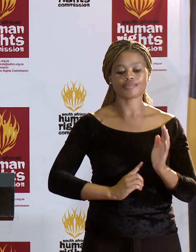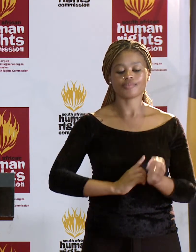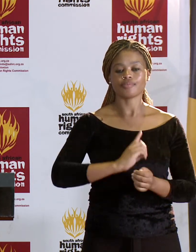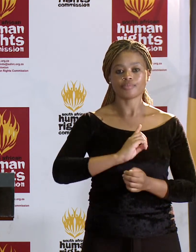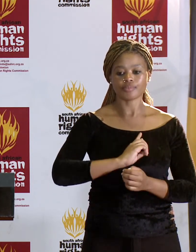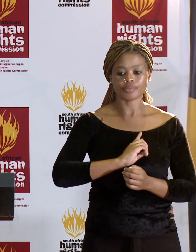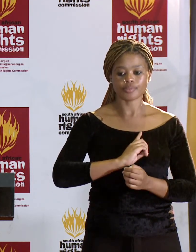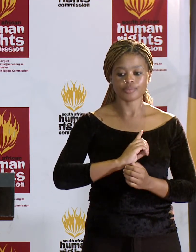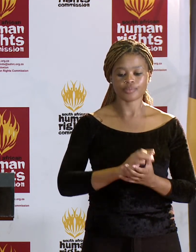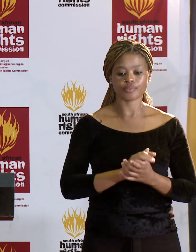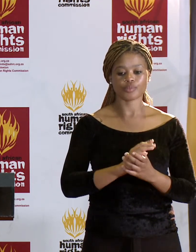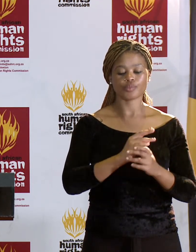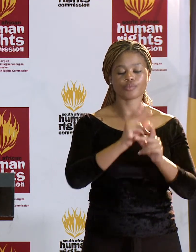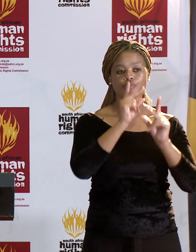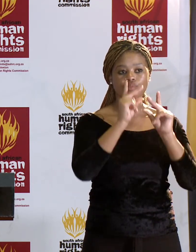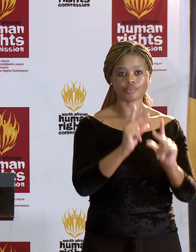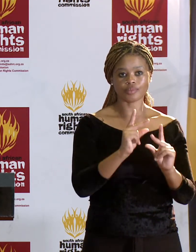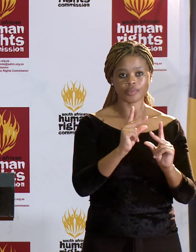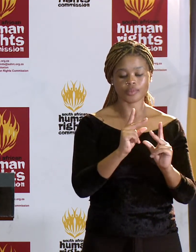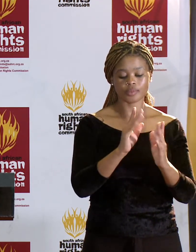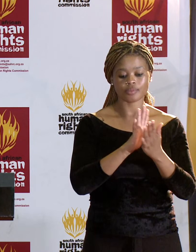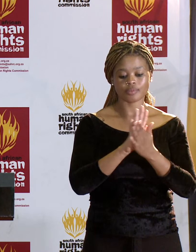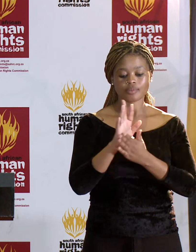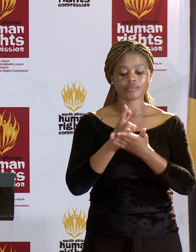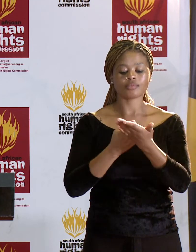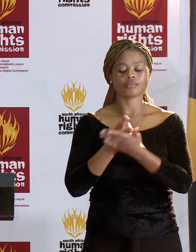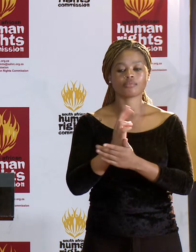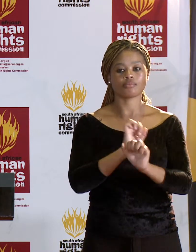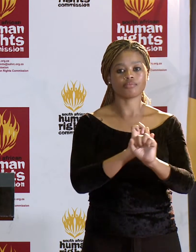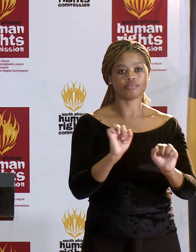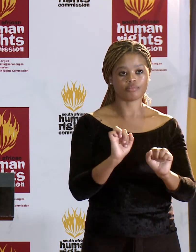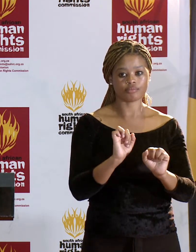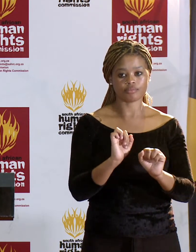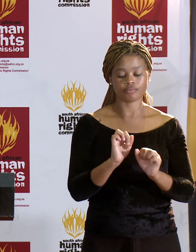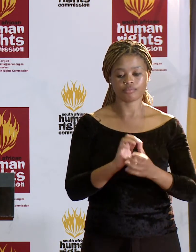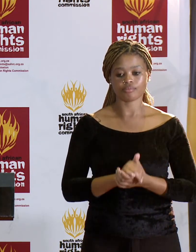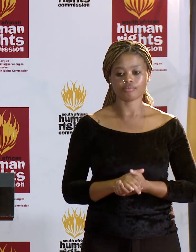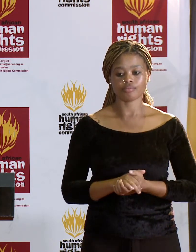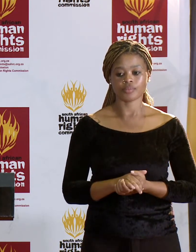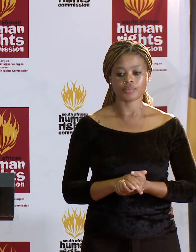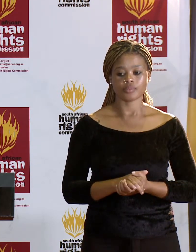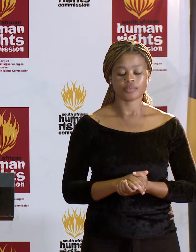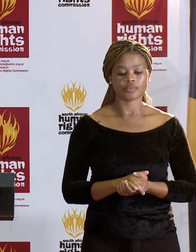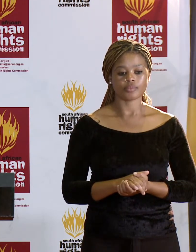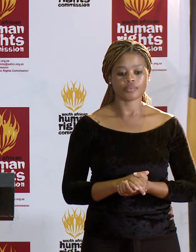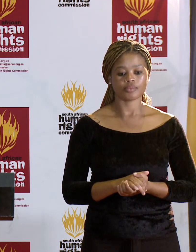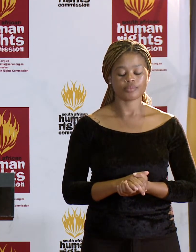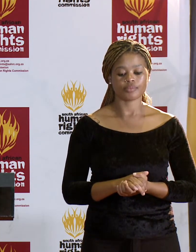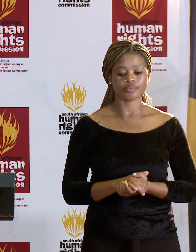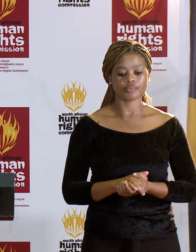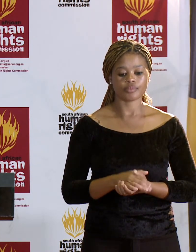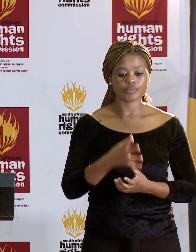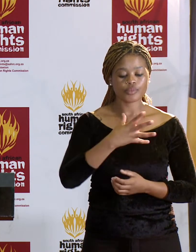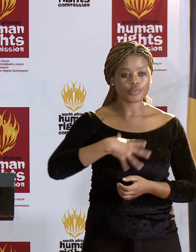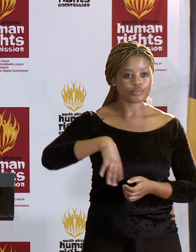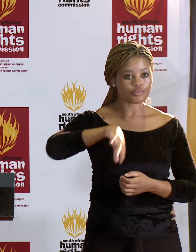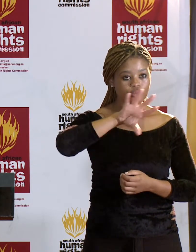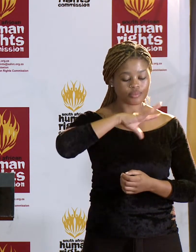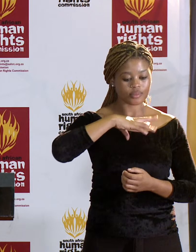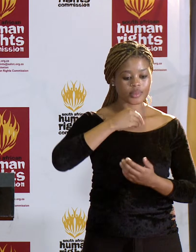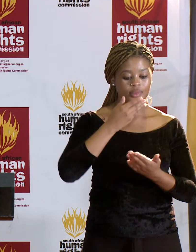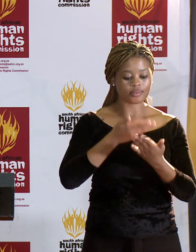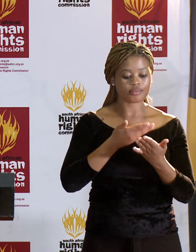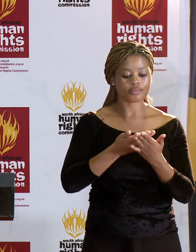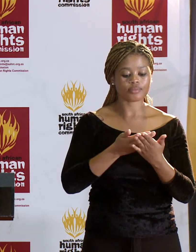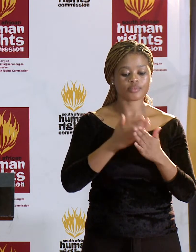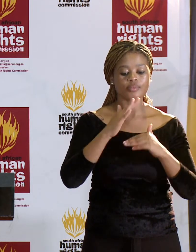isidima somntu namalungelo obuntu. Sisonke sinako